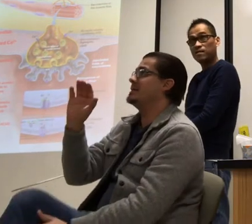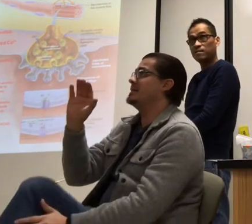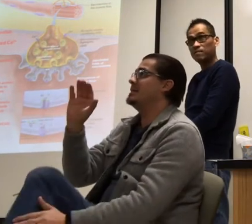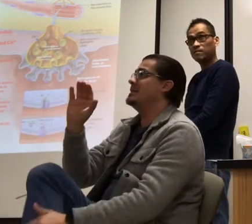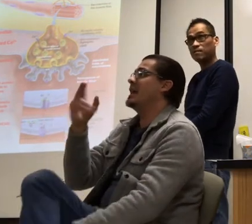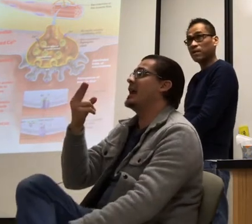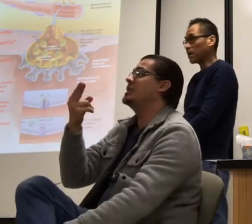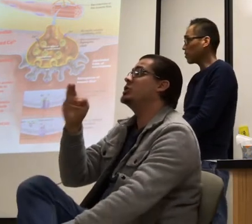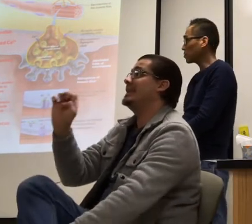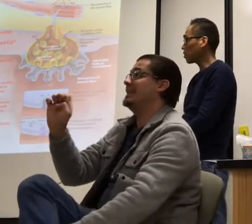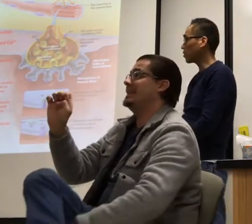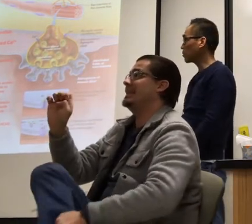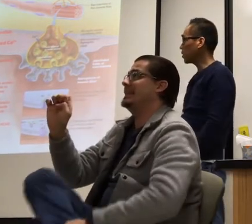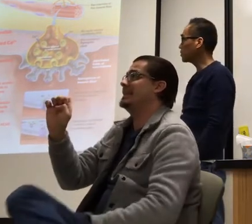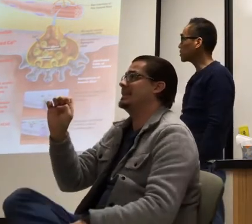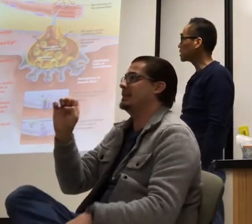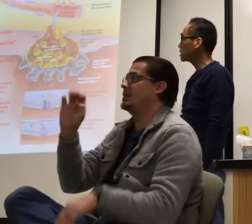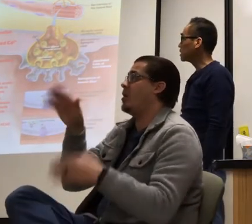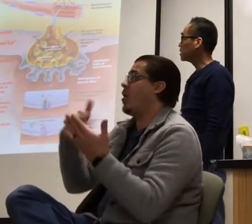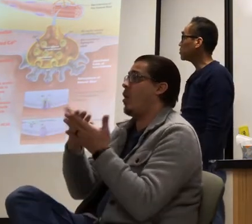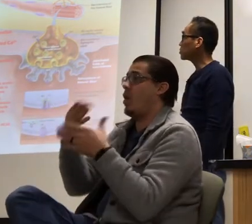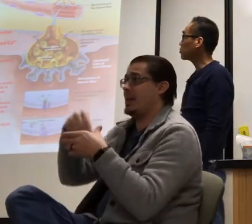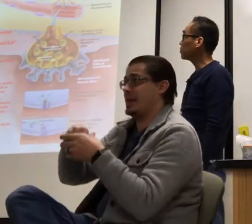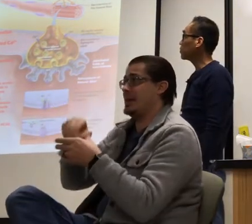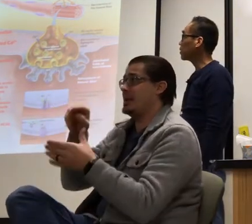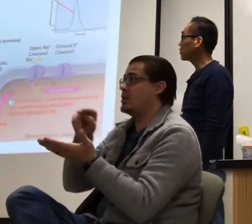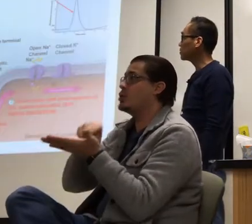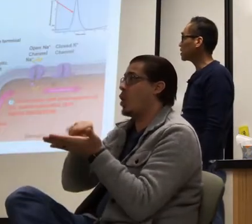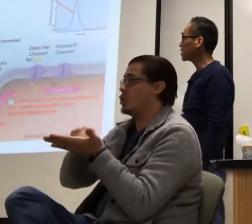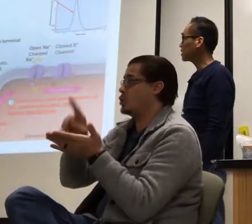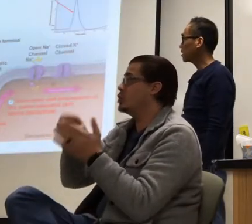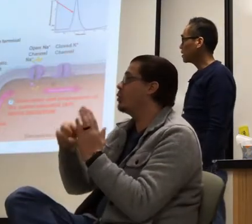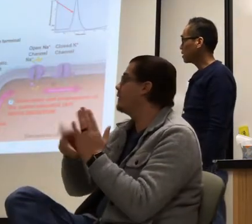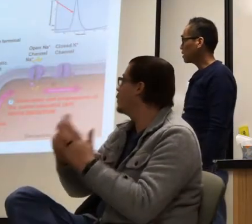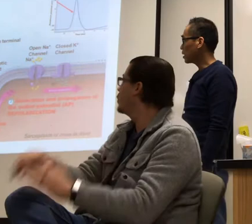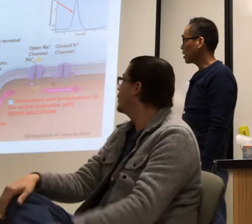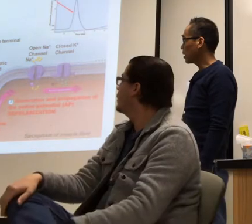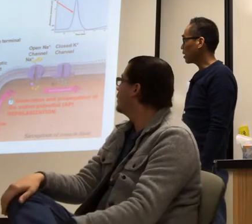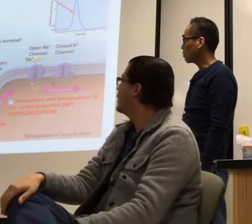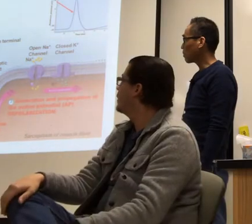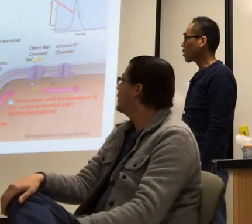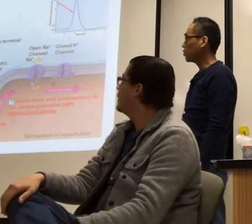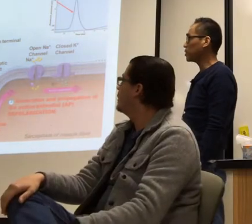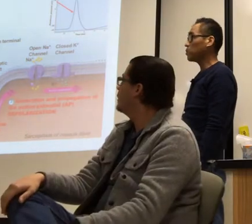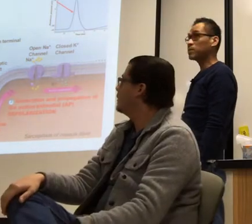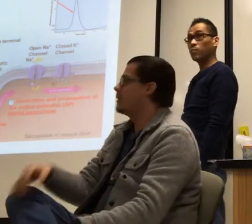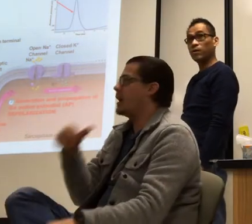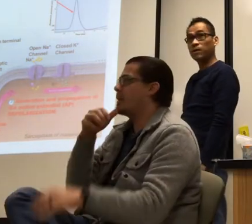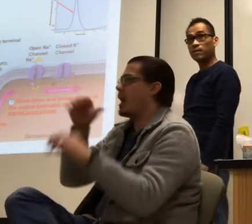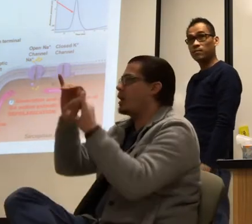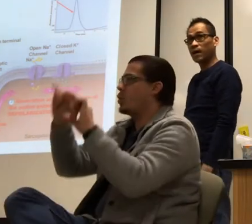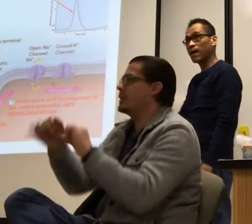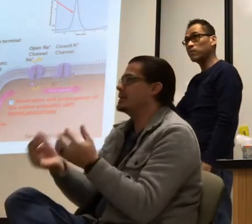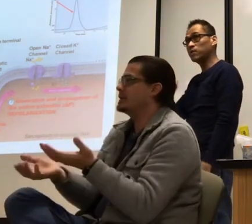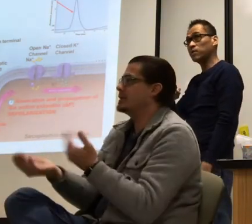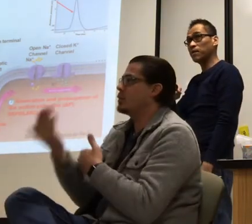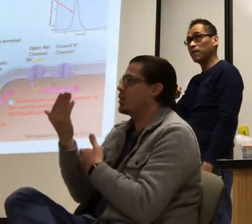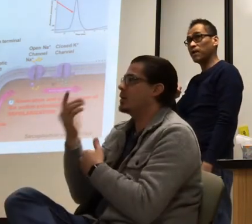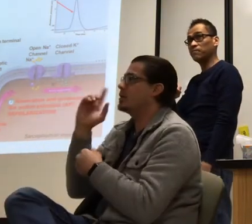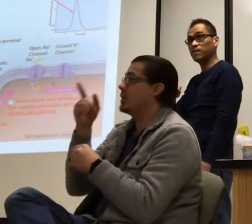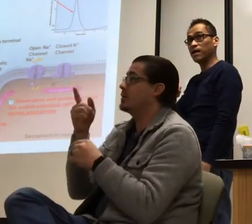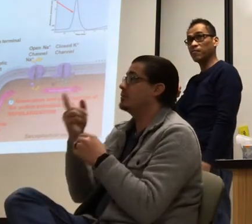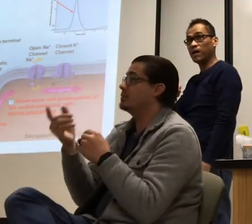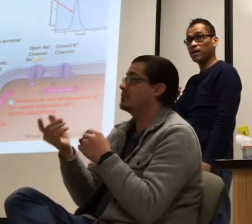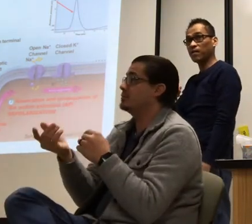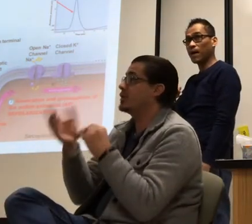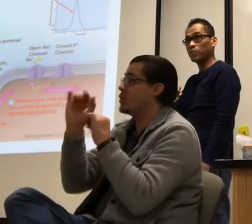ACHE. Okay, those are all in your notes. You should review those. And I'm not quizzing you this morning, but I am quizzing you at the